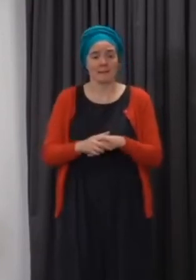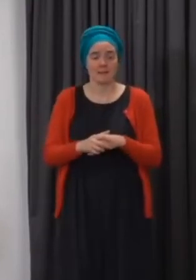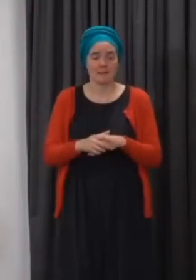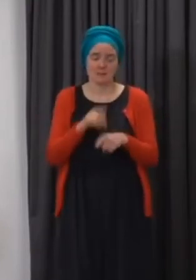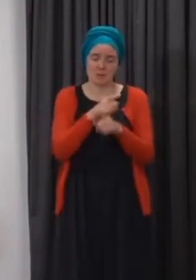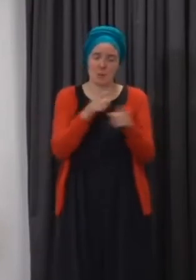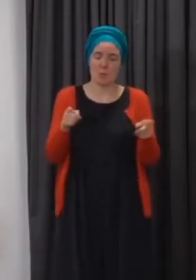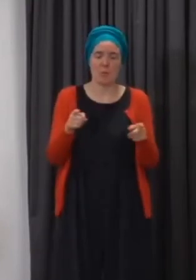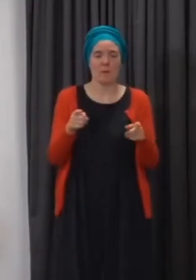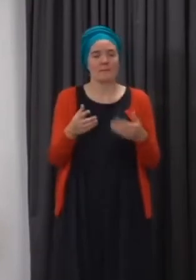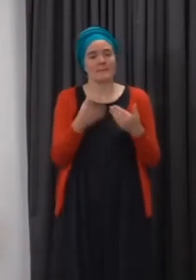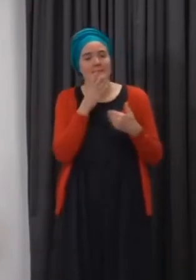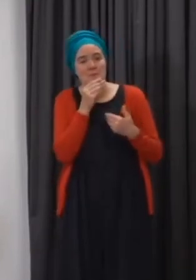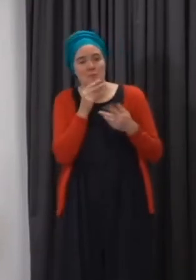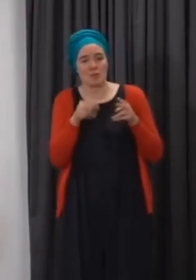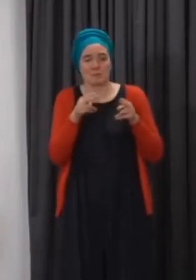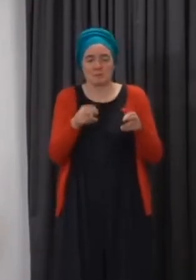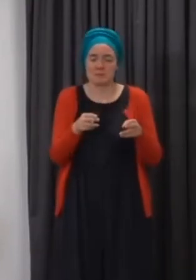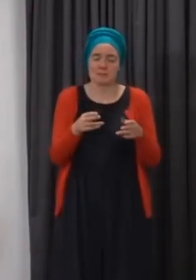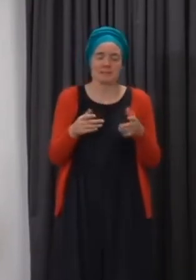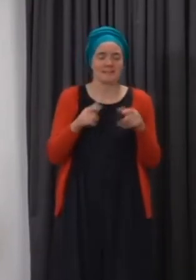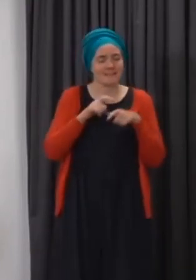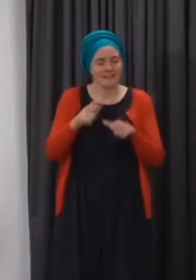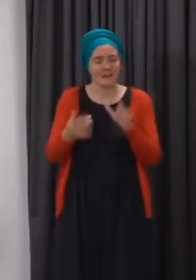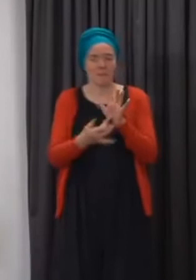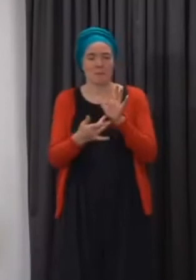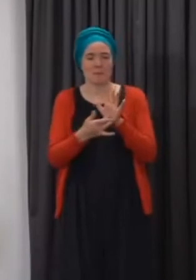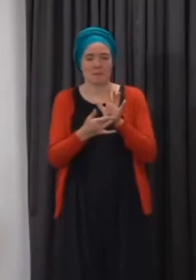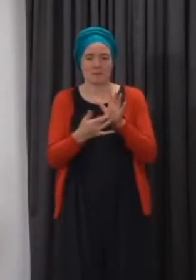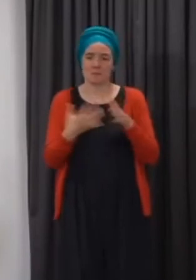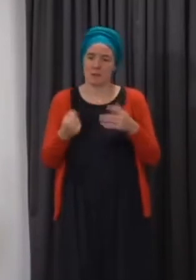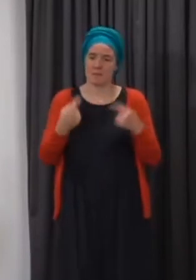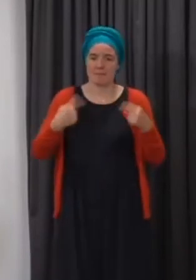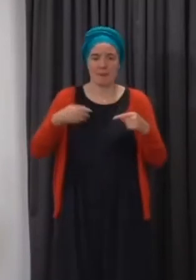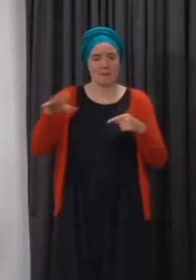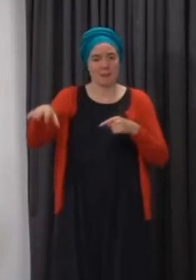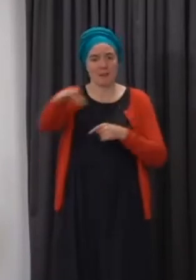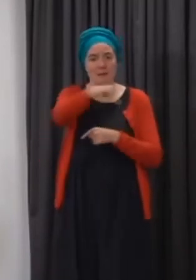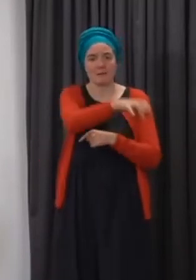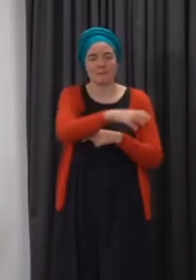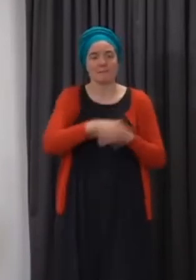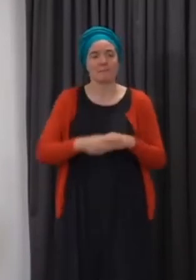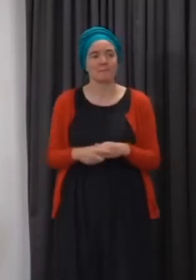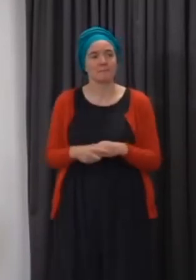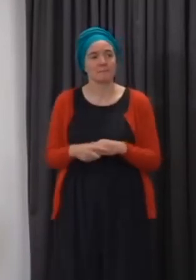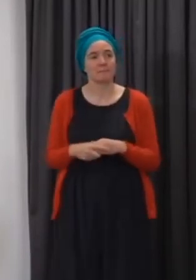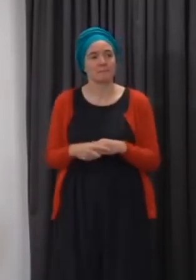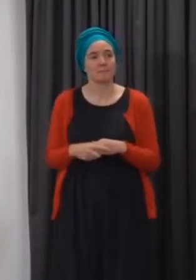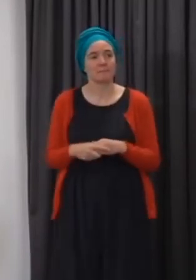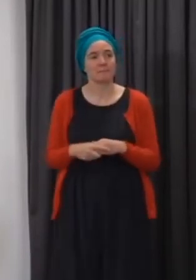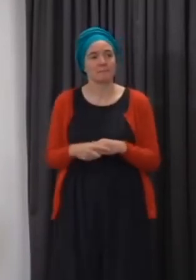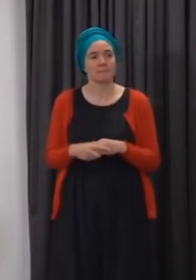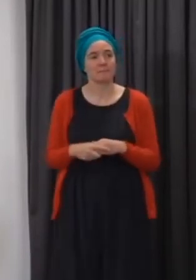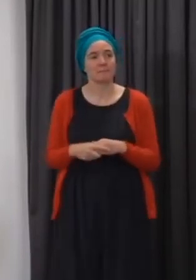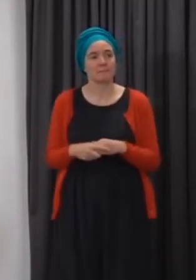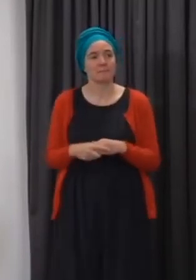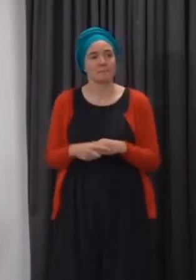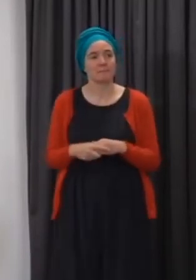to be so over the forthcoming months. Thank you very much. Thanks. I think that completes the questions that we've had.